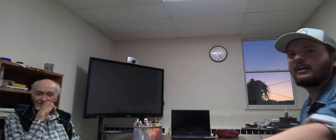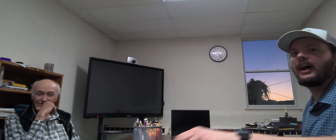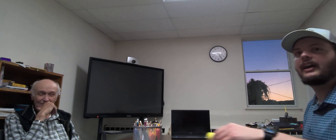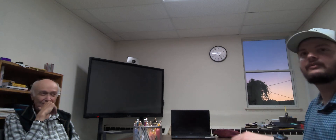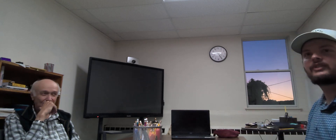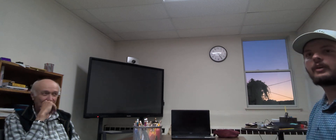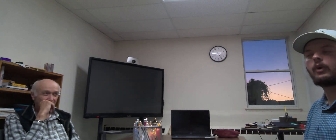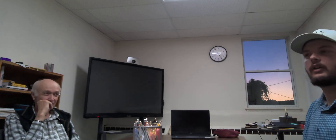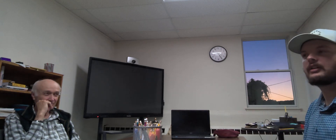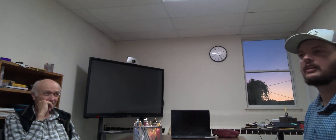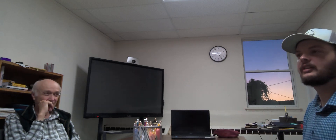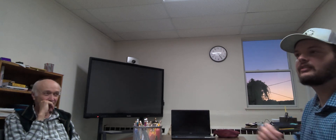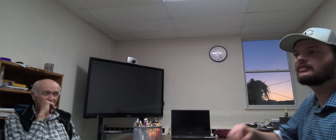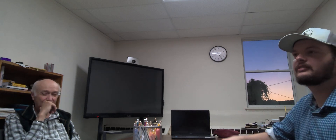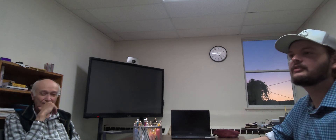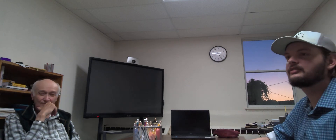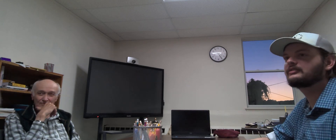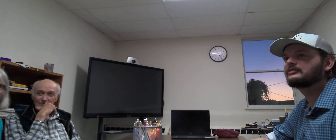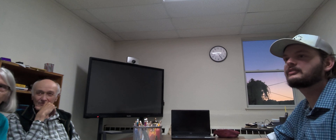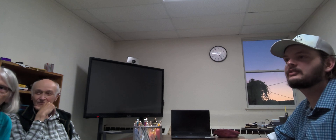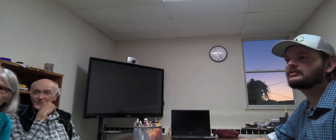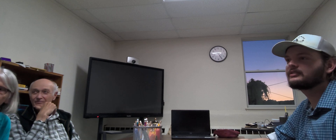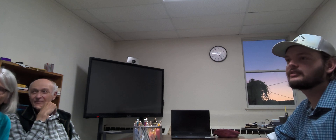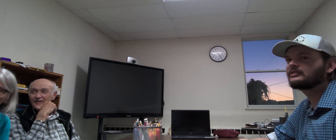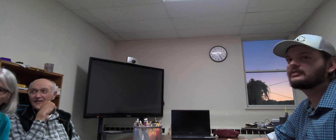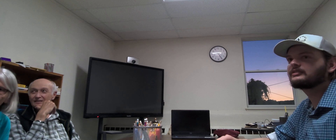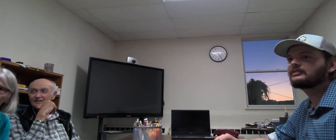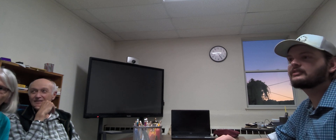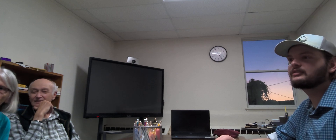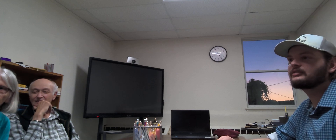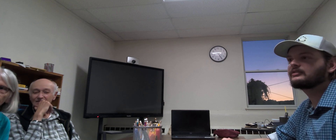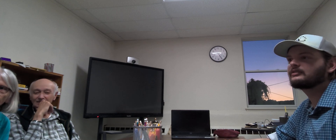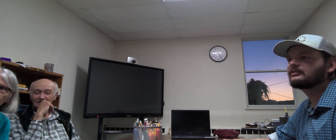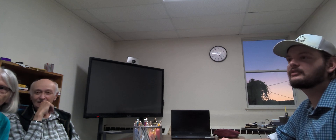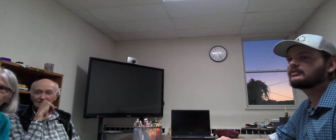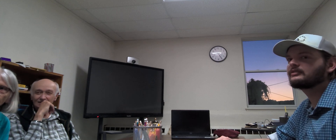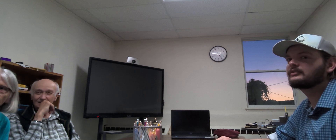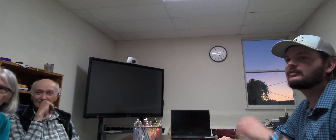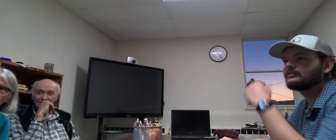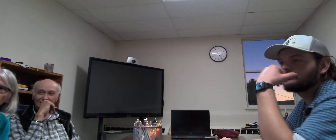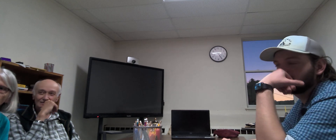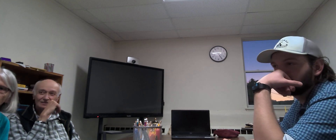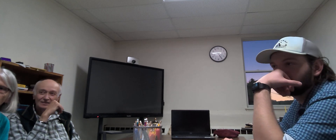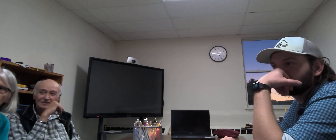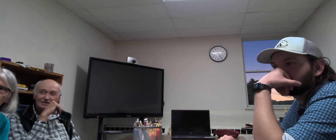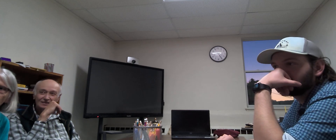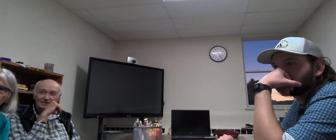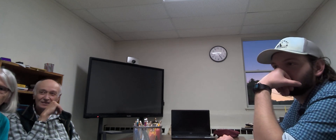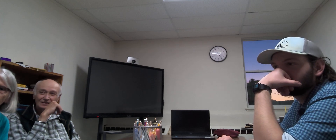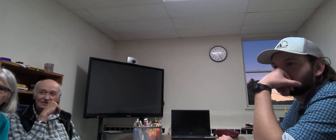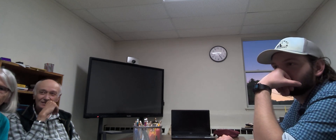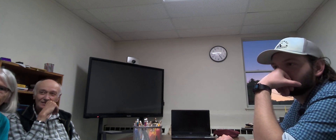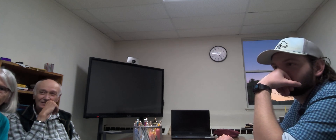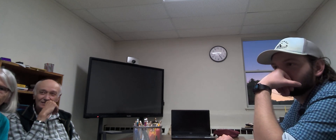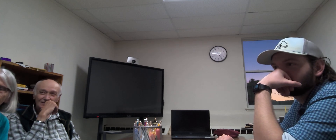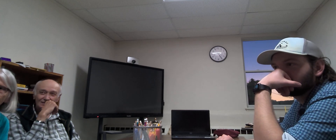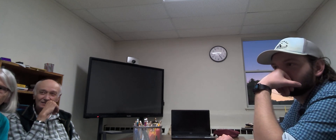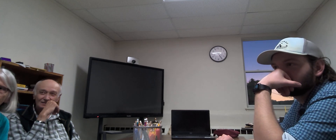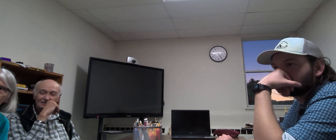I got one So out of I'm, that. I'm over here. All right, so. I think you got one of my solutions. H Cause I'm down one. U